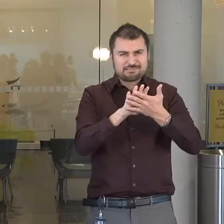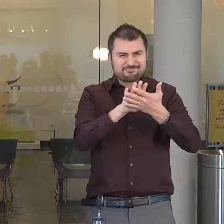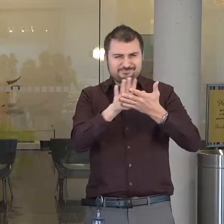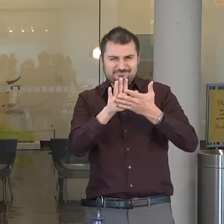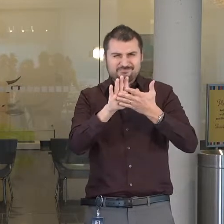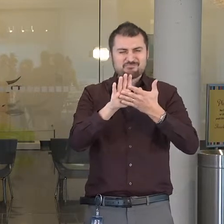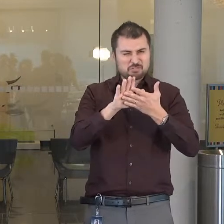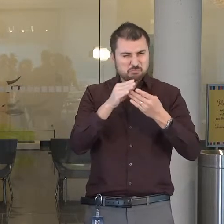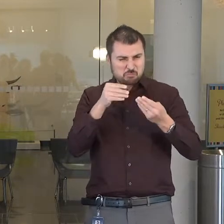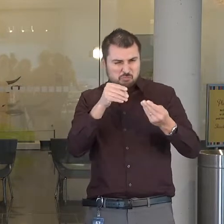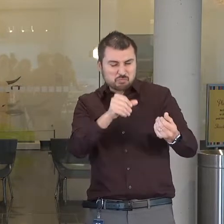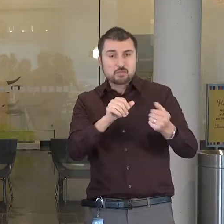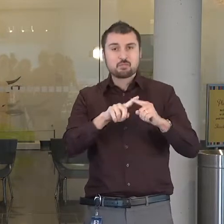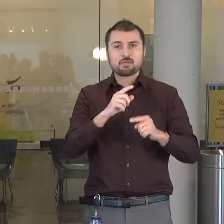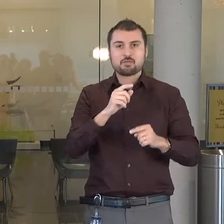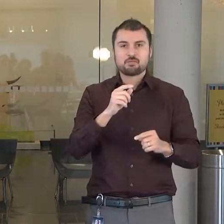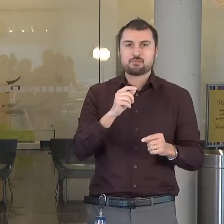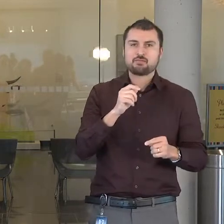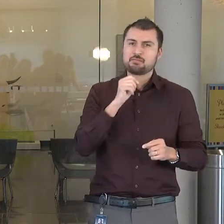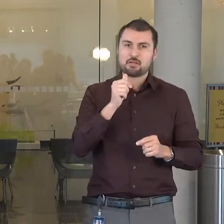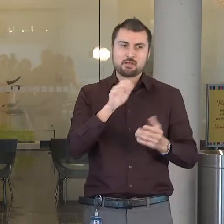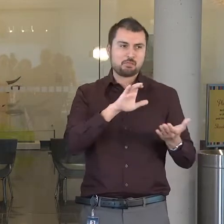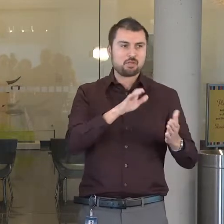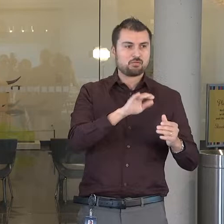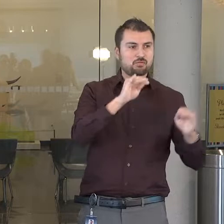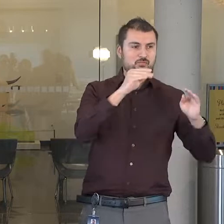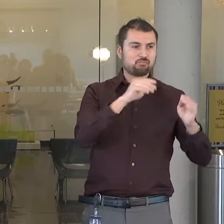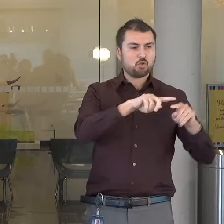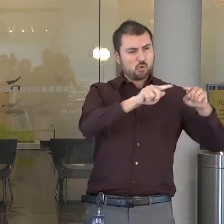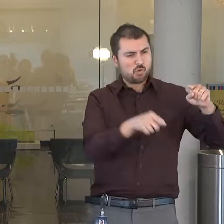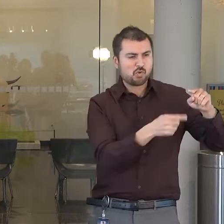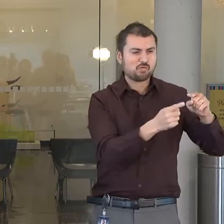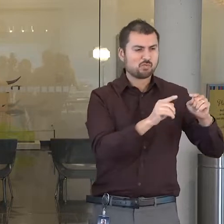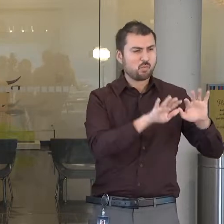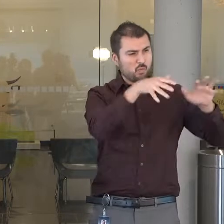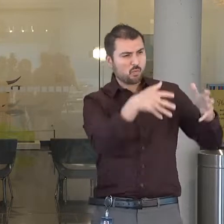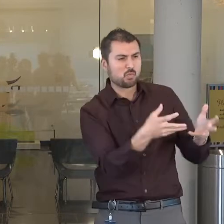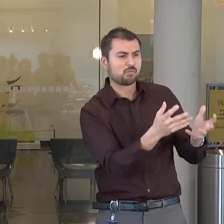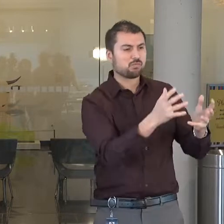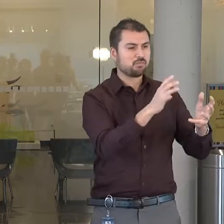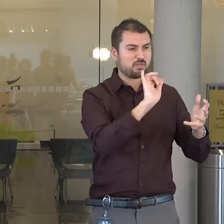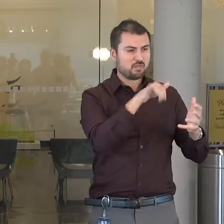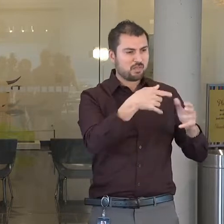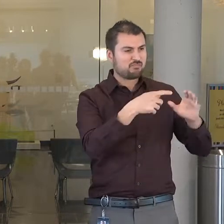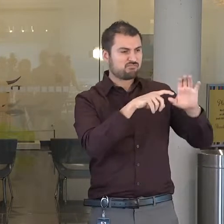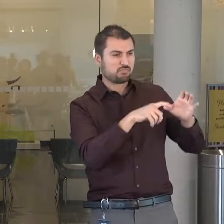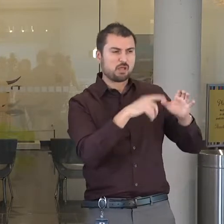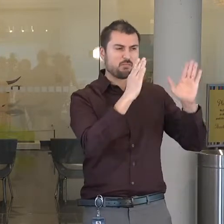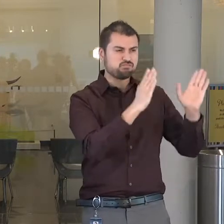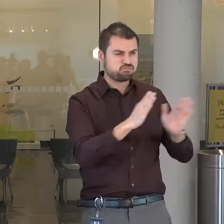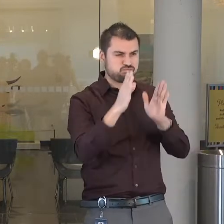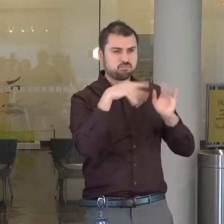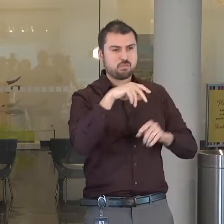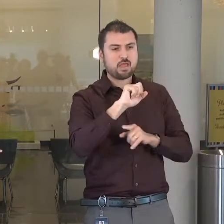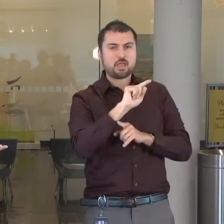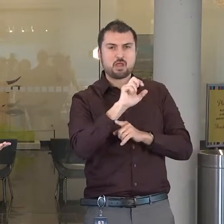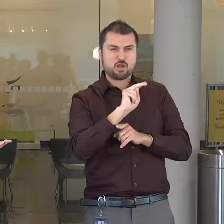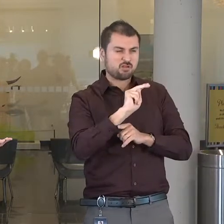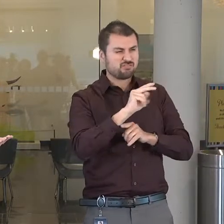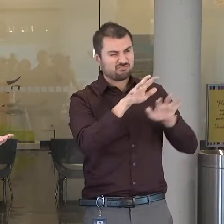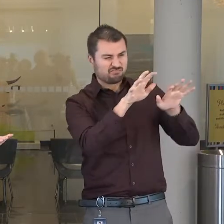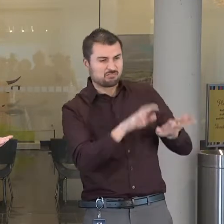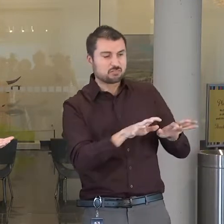So rather than curves or swoops and ornamentation and pretty heavy patterning,